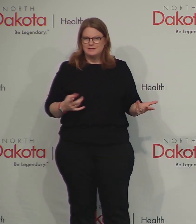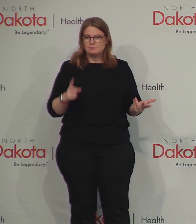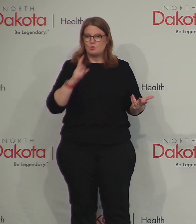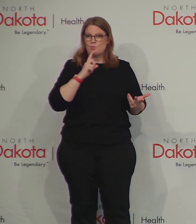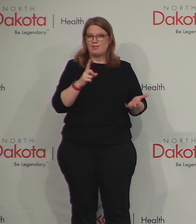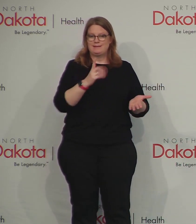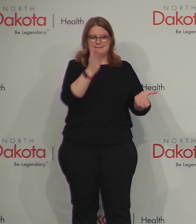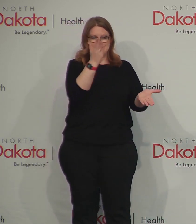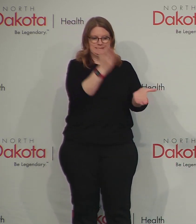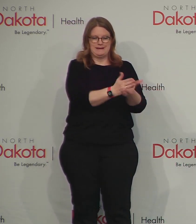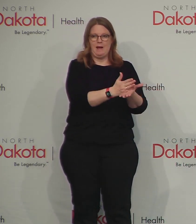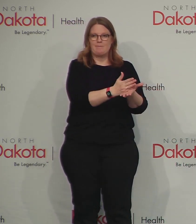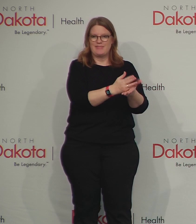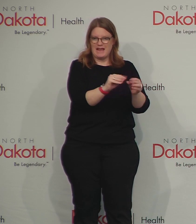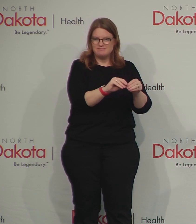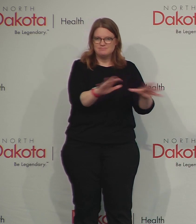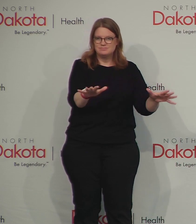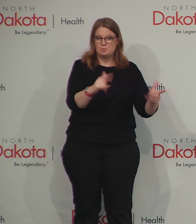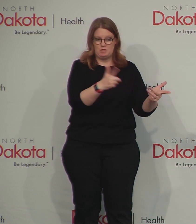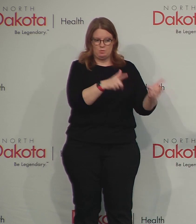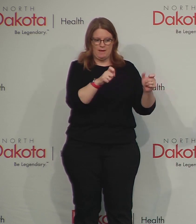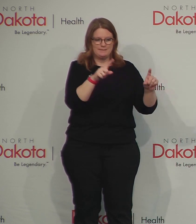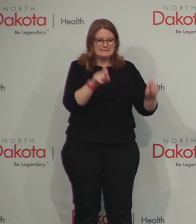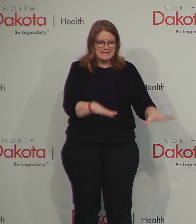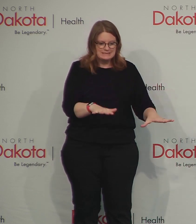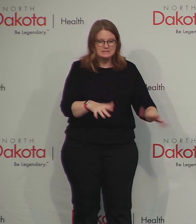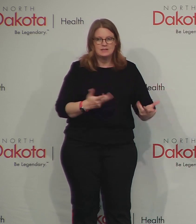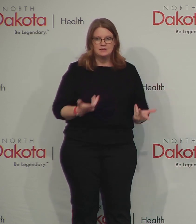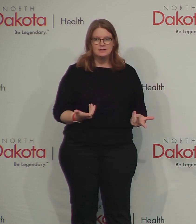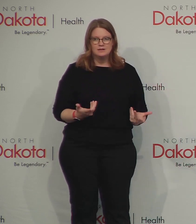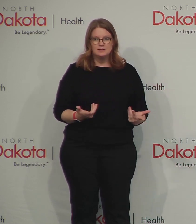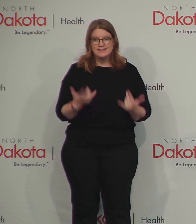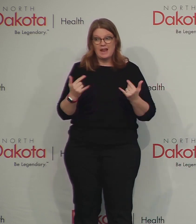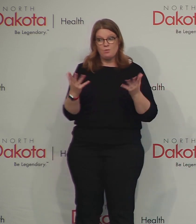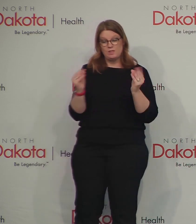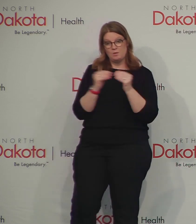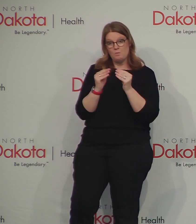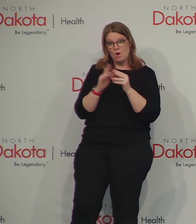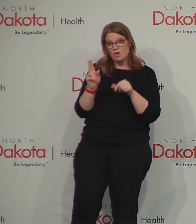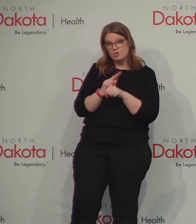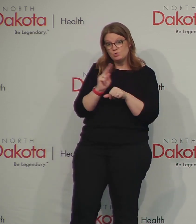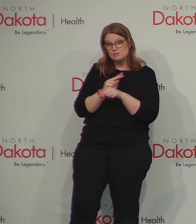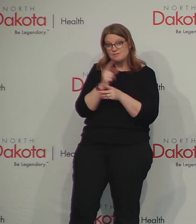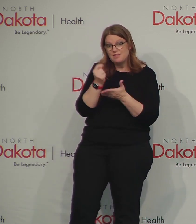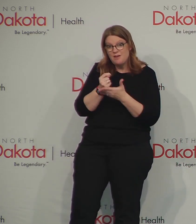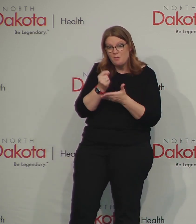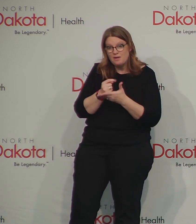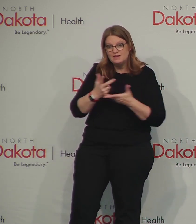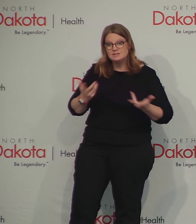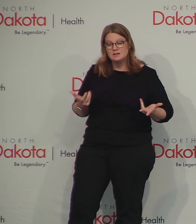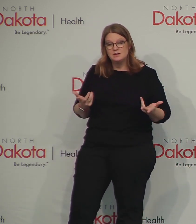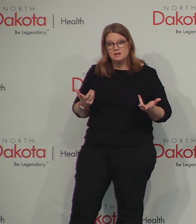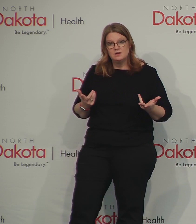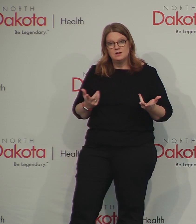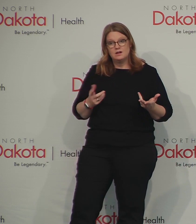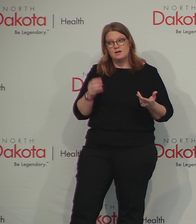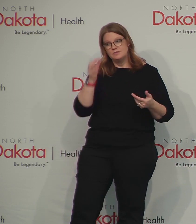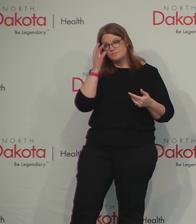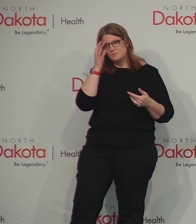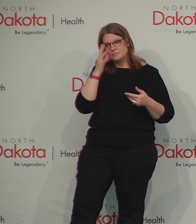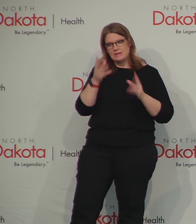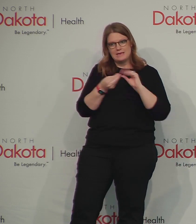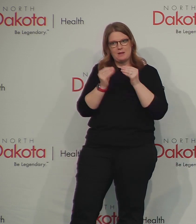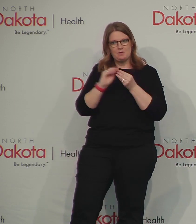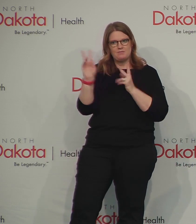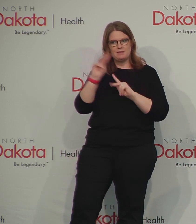chain of transmission like never before with rapid tests. And we've got, with broader use of the therapeutics, we have a chance to actually bring the mortality